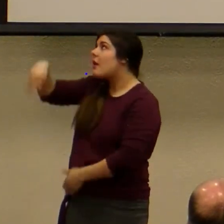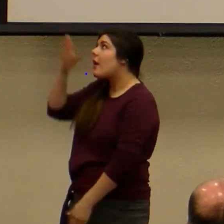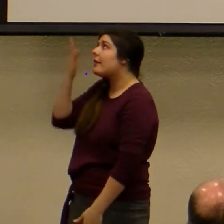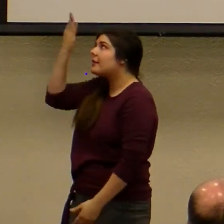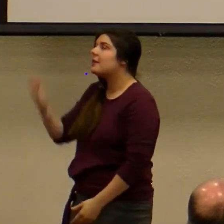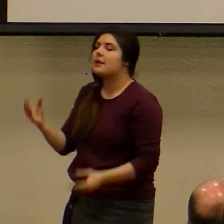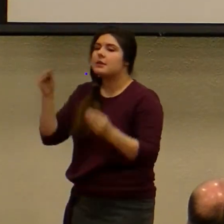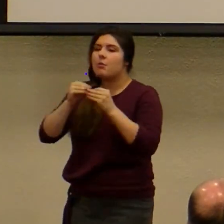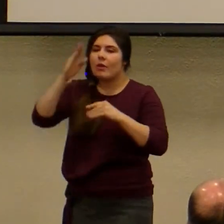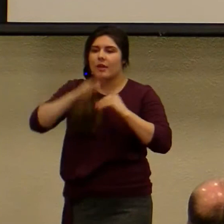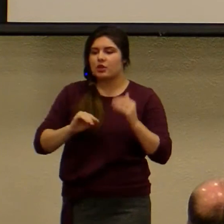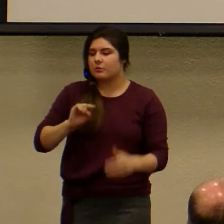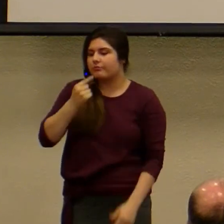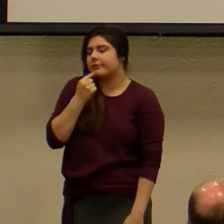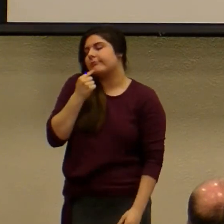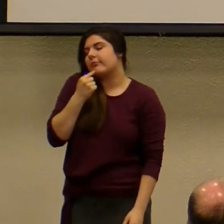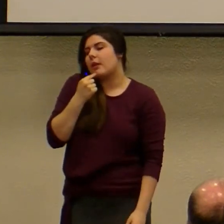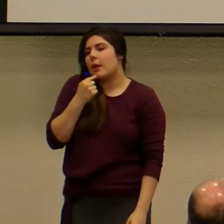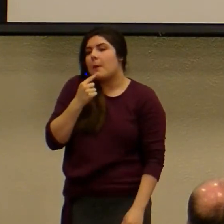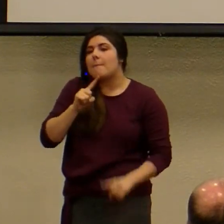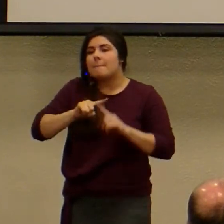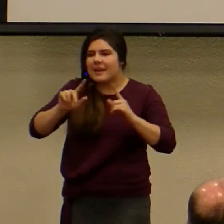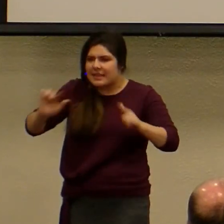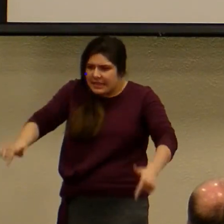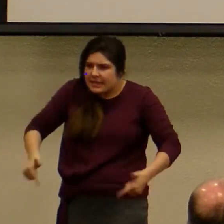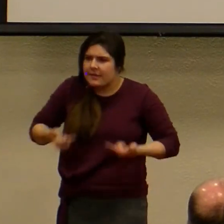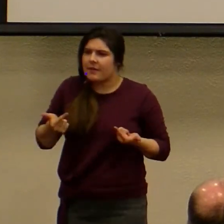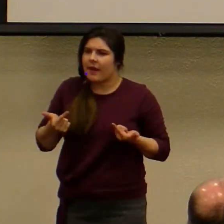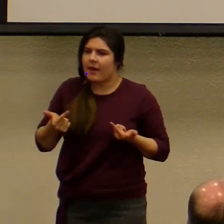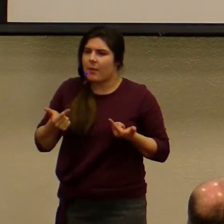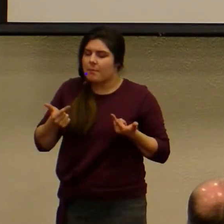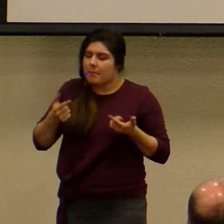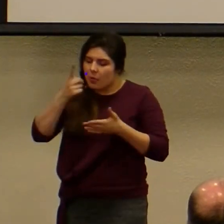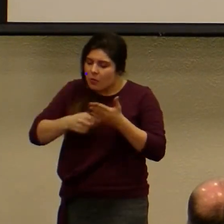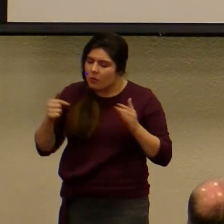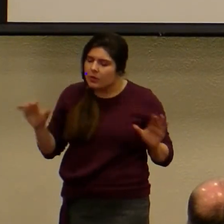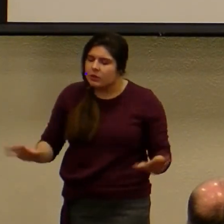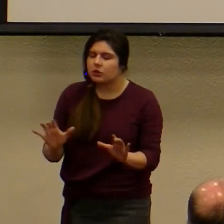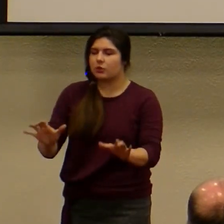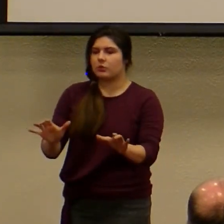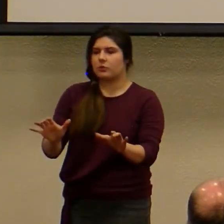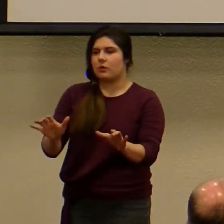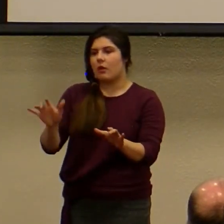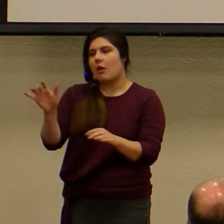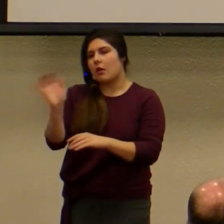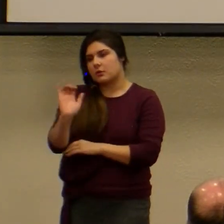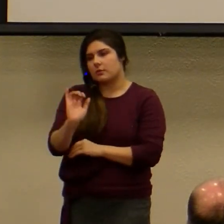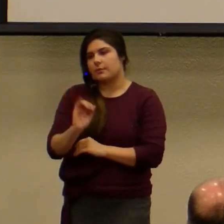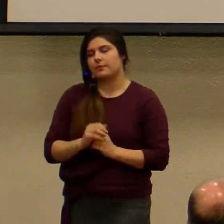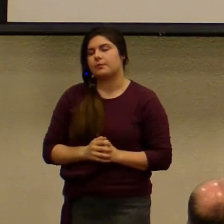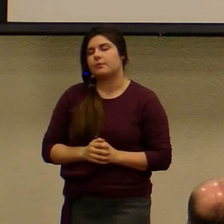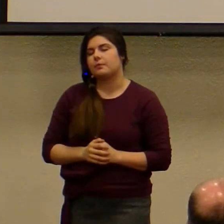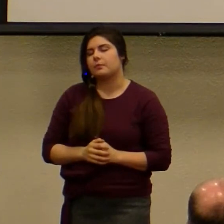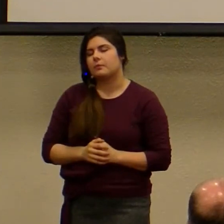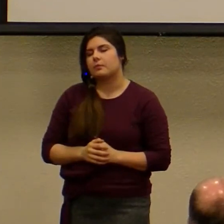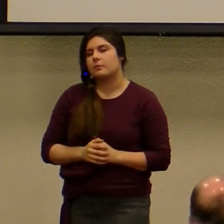more than what we say. It's lived out by what we do as well. Peter